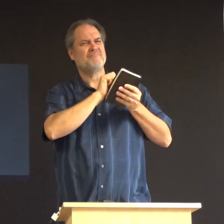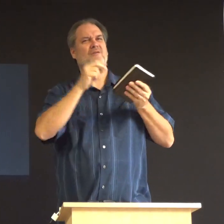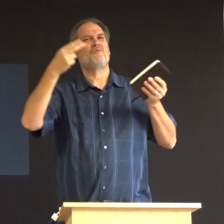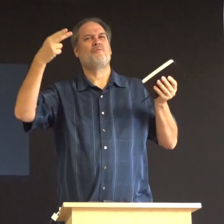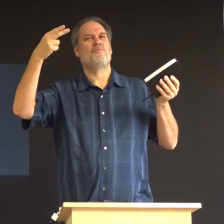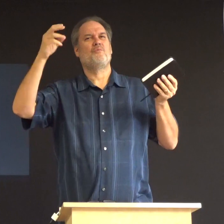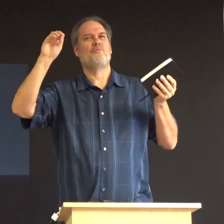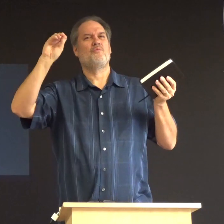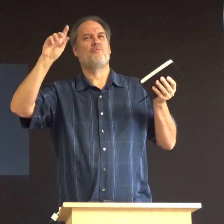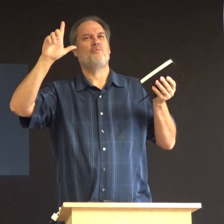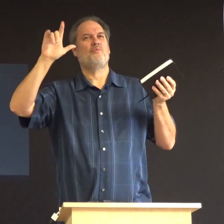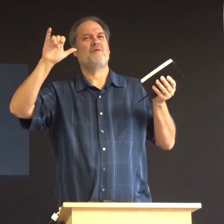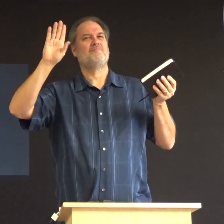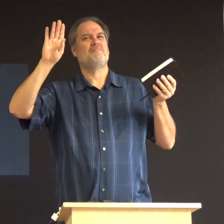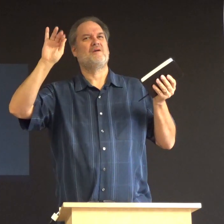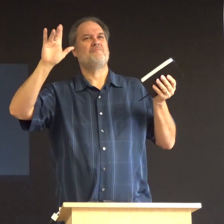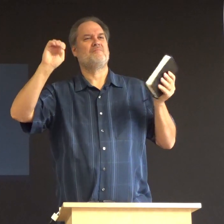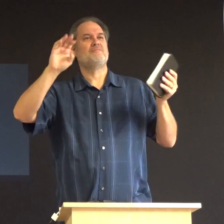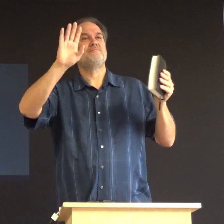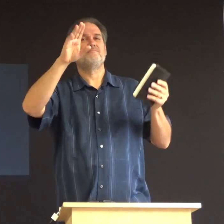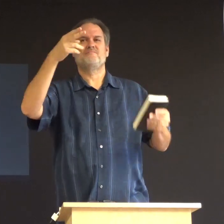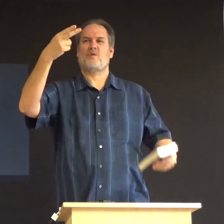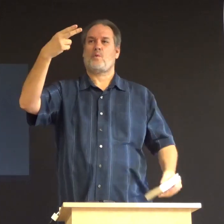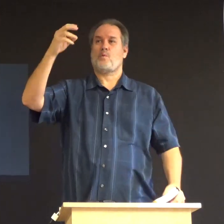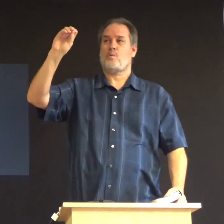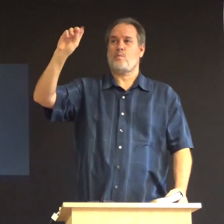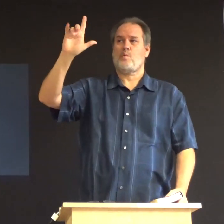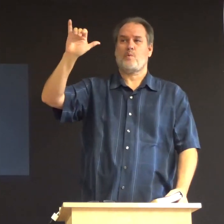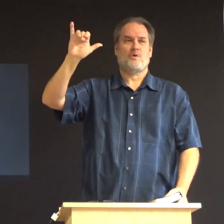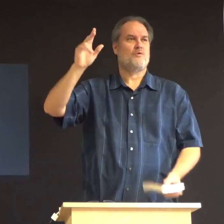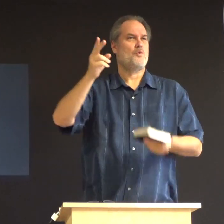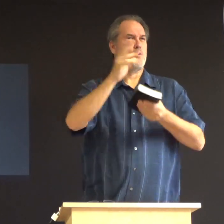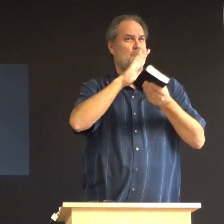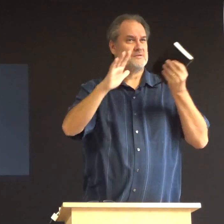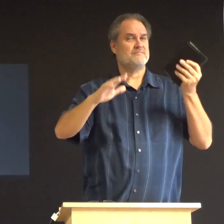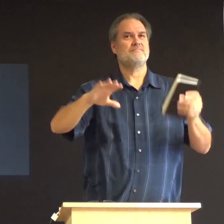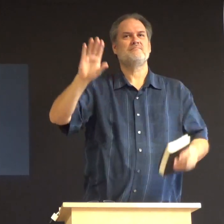Okay, this is a holy Bible. Holy.